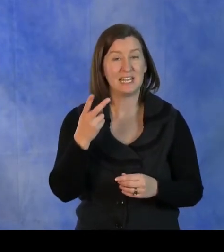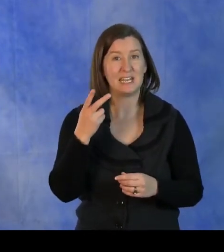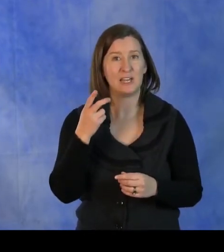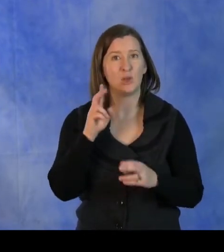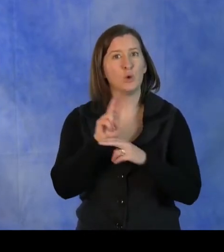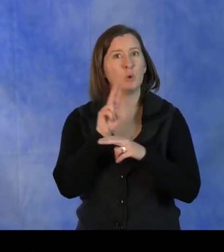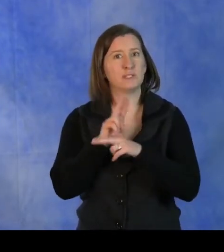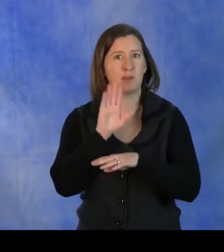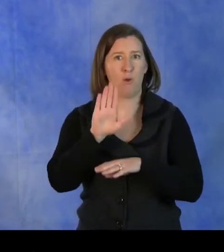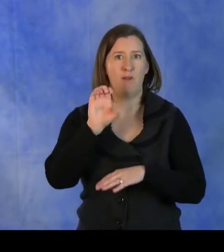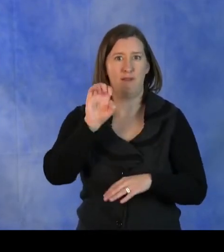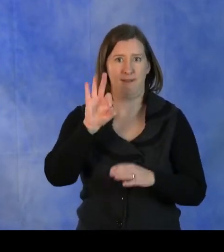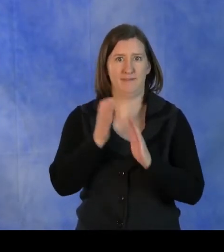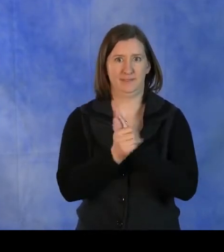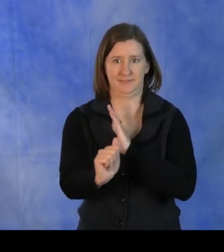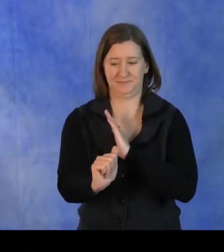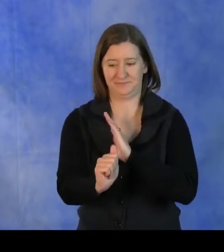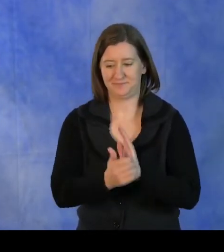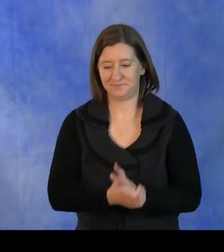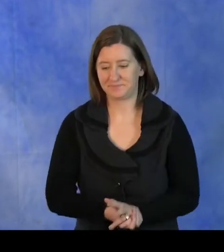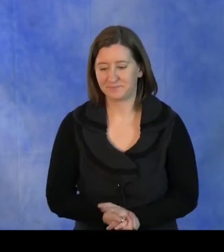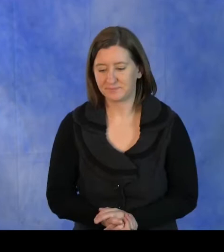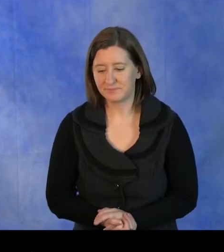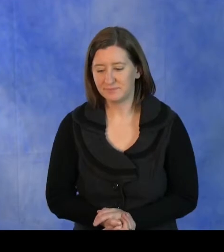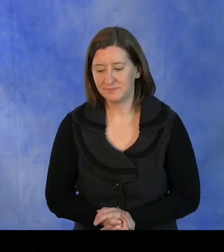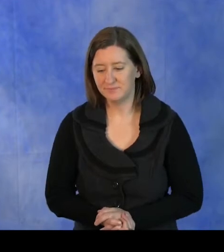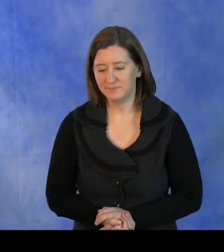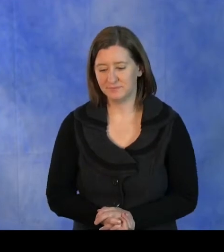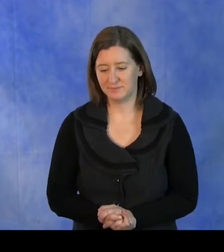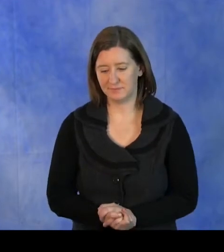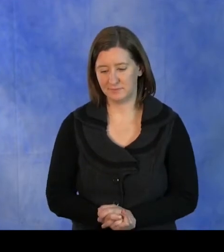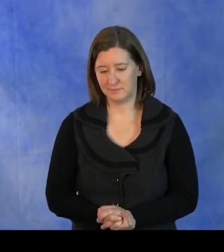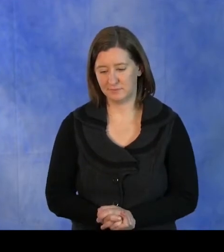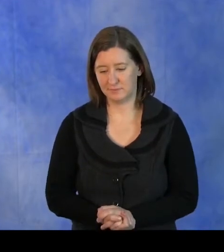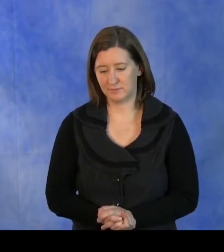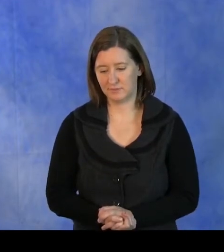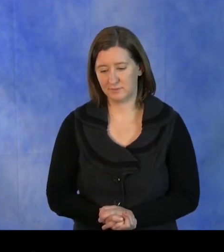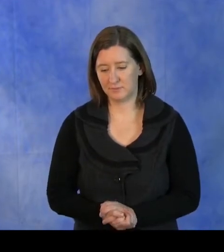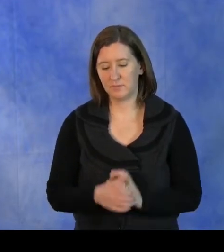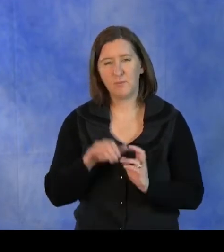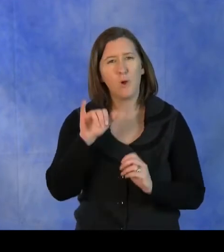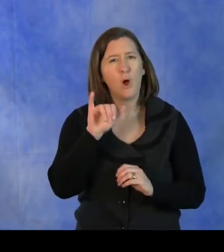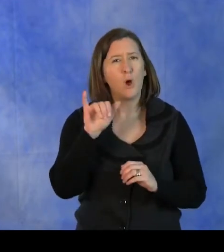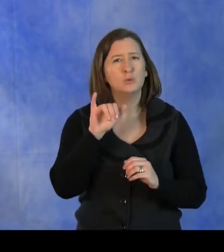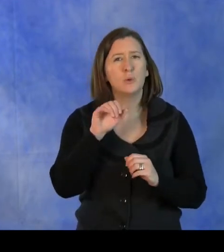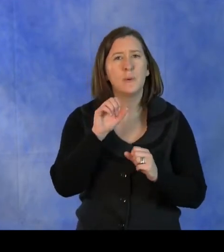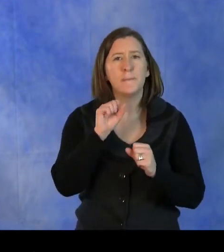for them to see you using your EF skills.